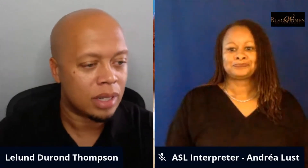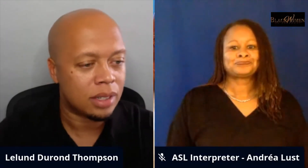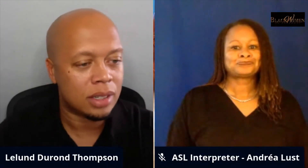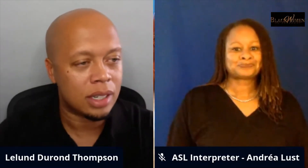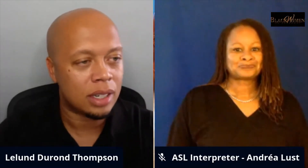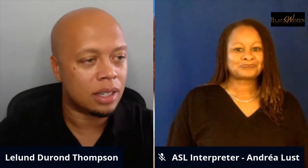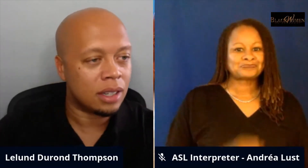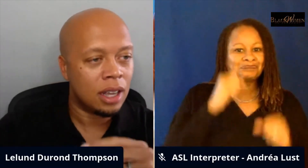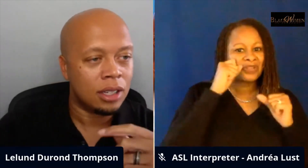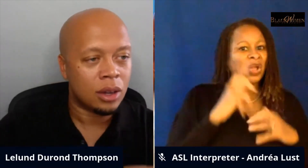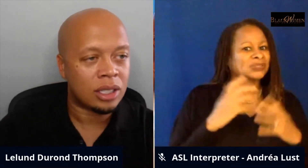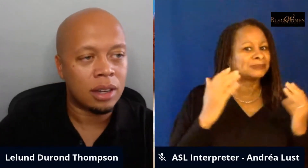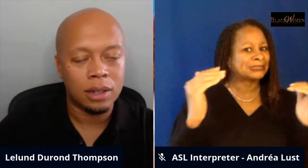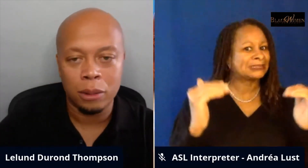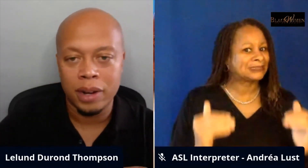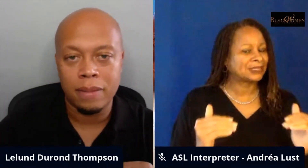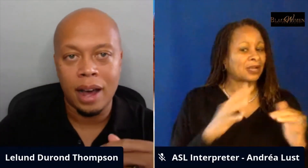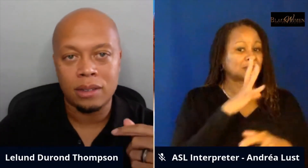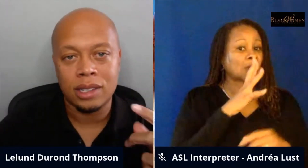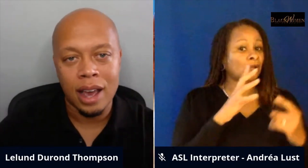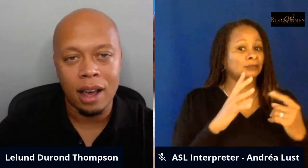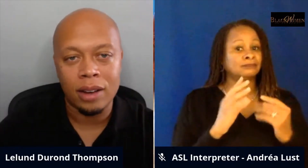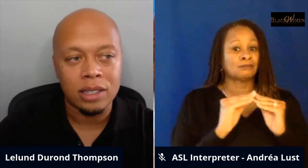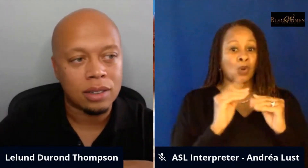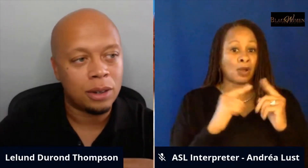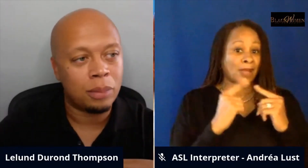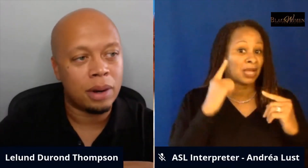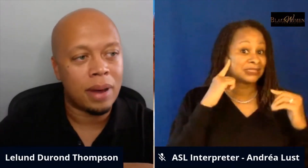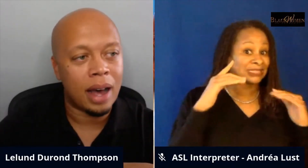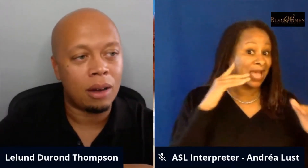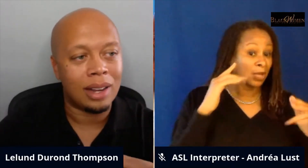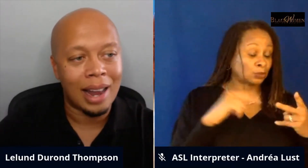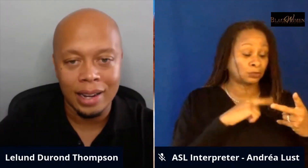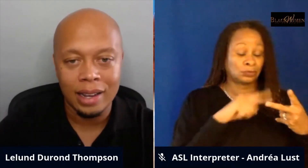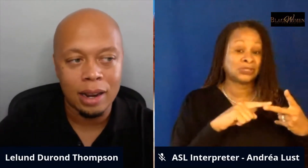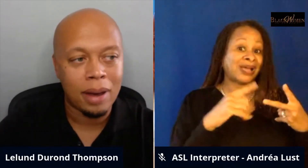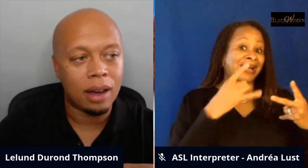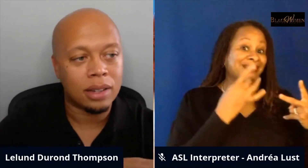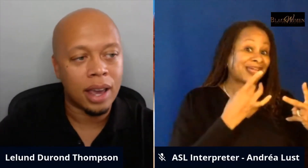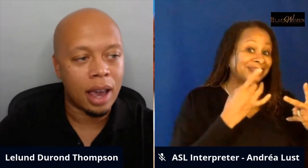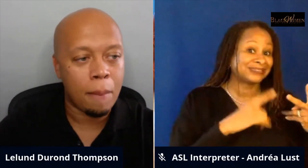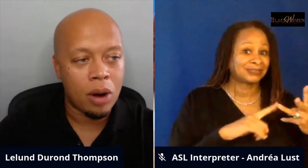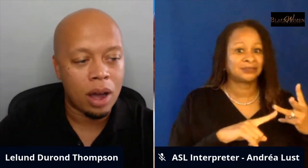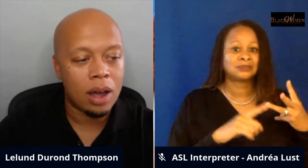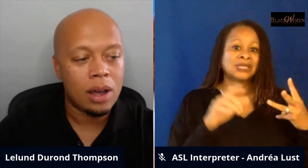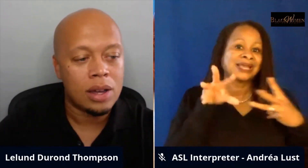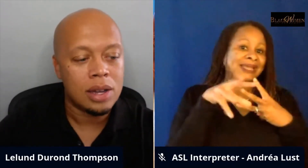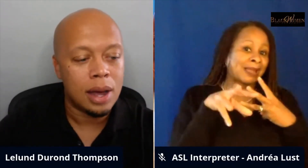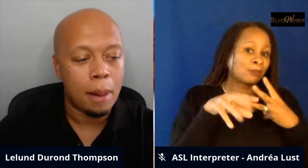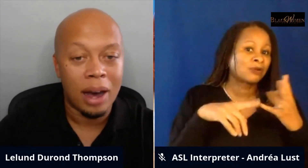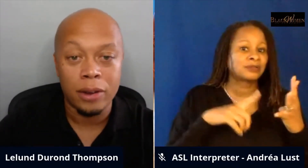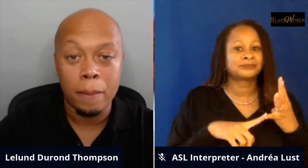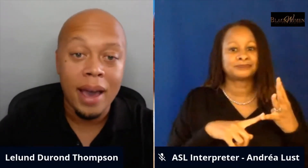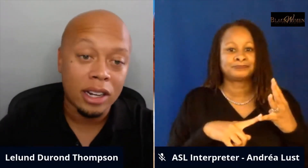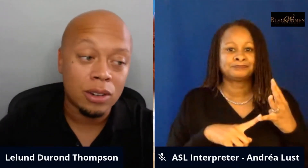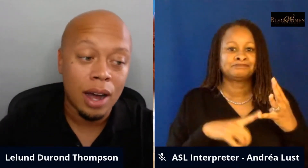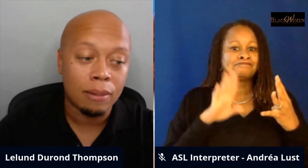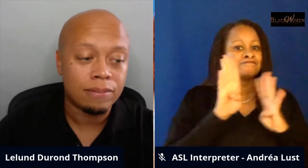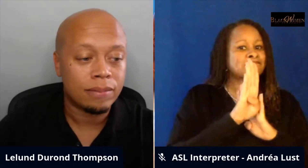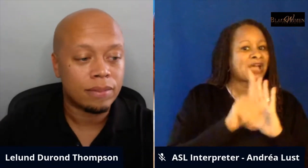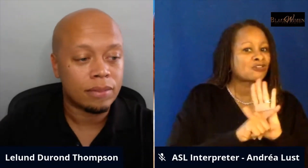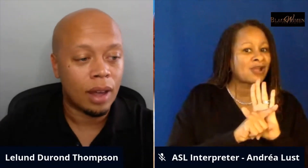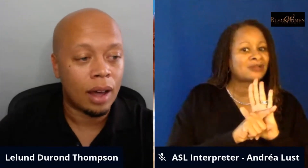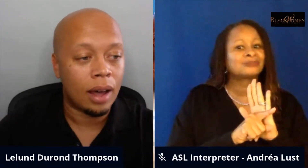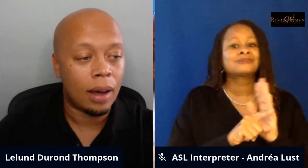Awesome. Let's see. So I talked a little bit about sound. I talked a little bit about lighting, about the camera, about your